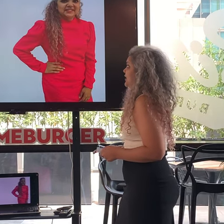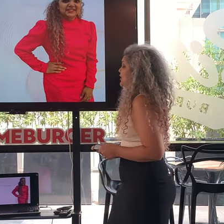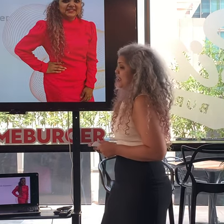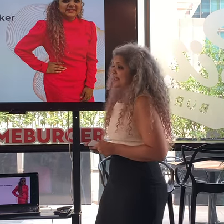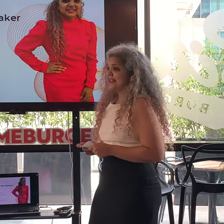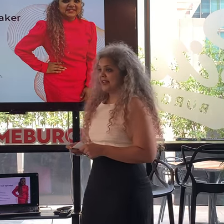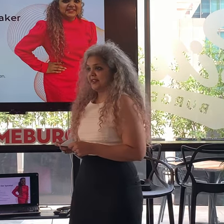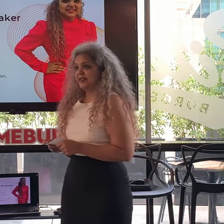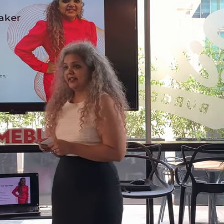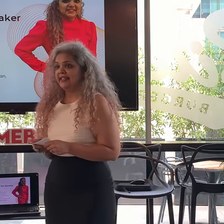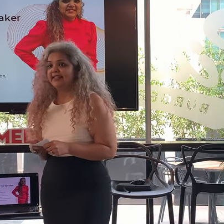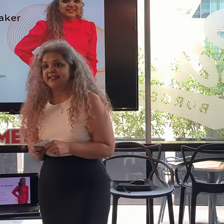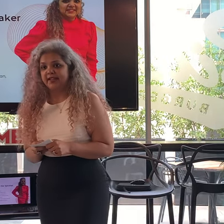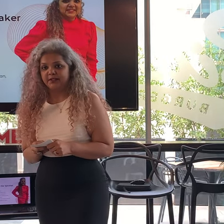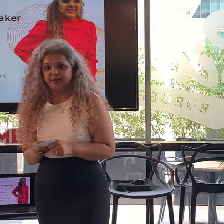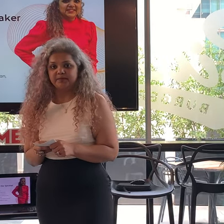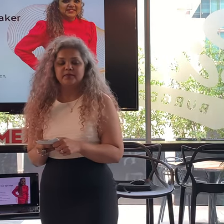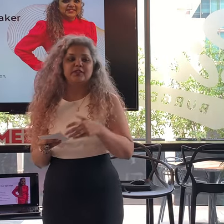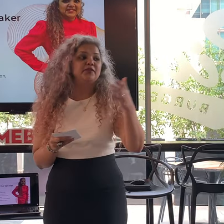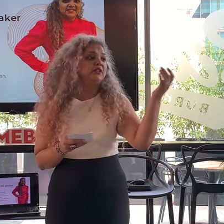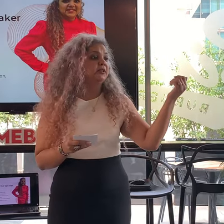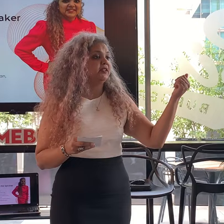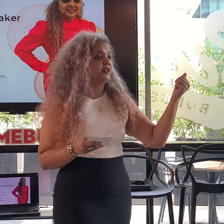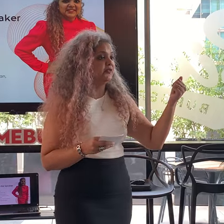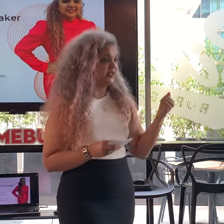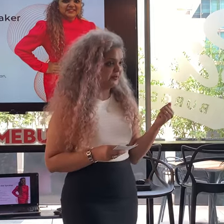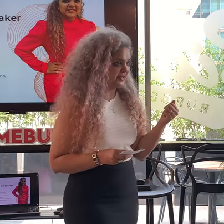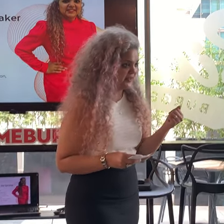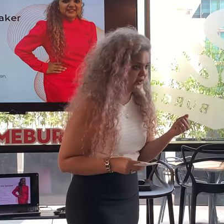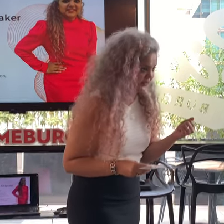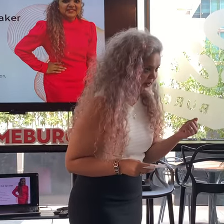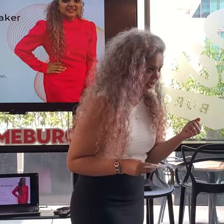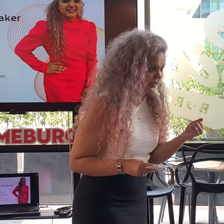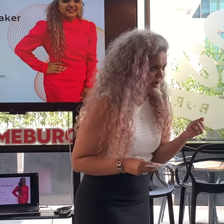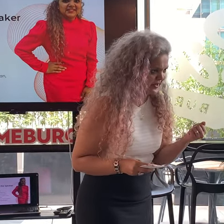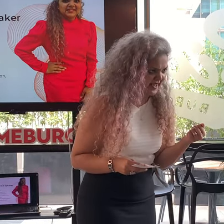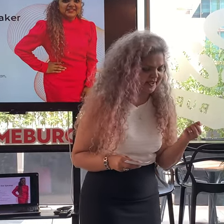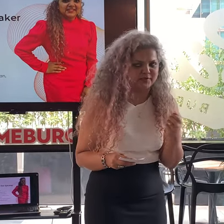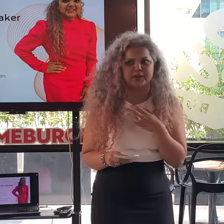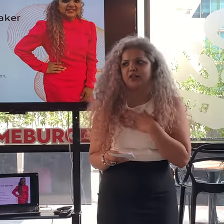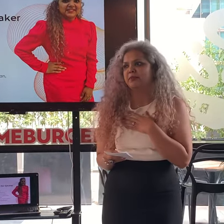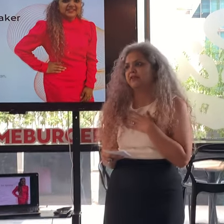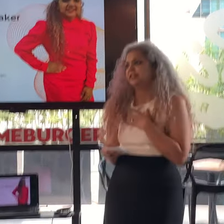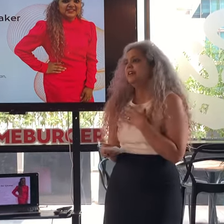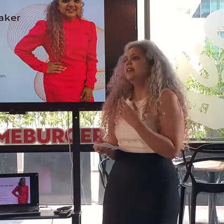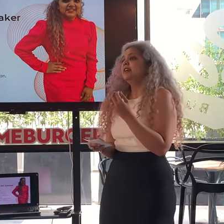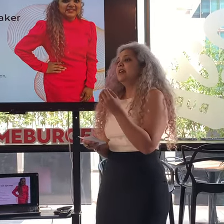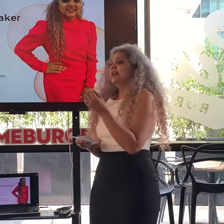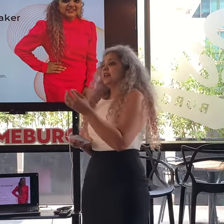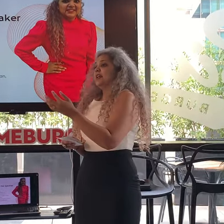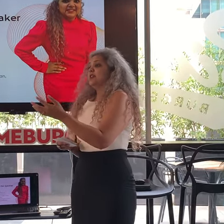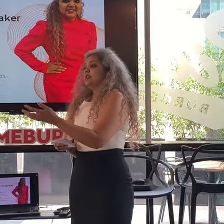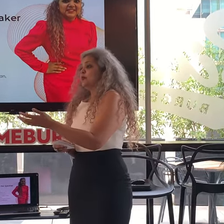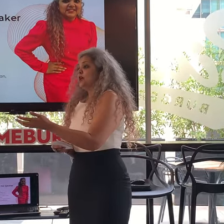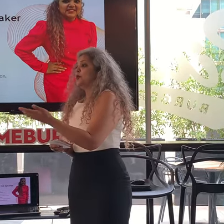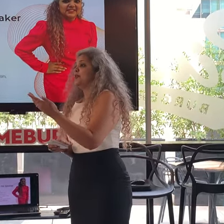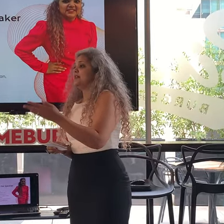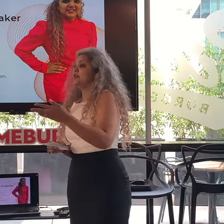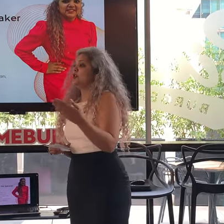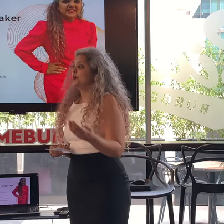Sheik Zayel, he said. The first president of UAE. Baba Zayel, we call him Nabil. Someone who doesn't know